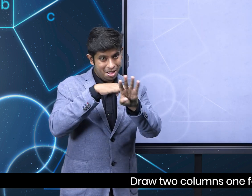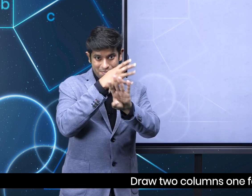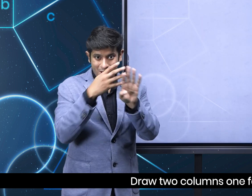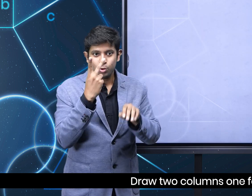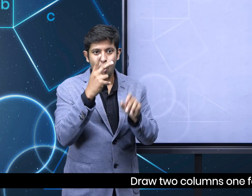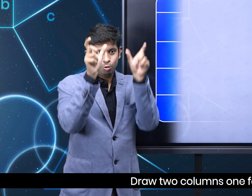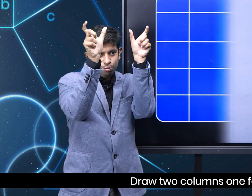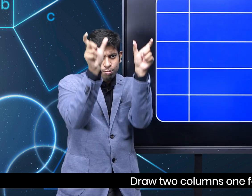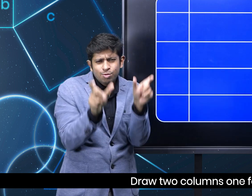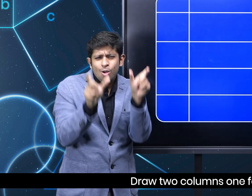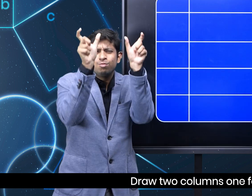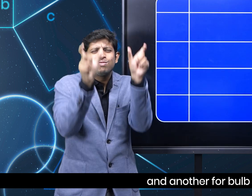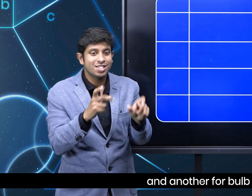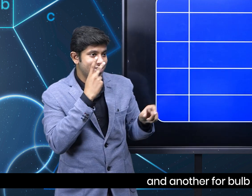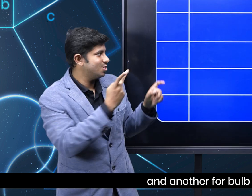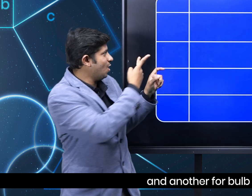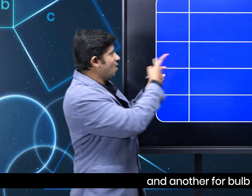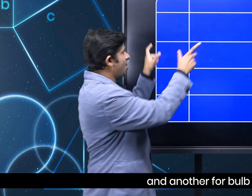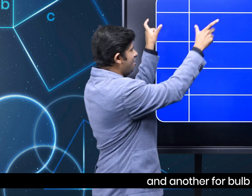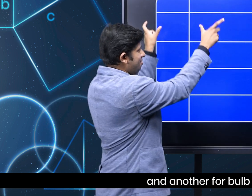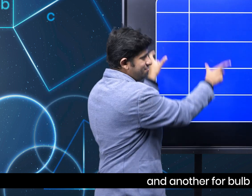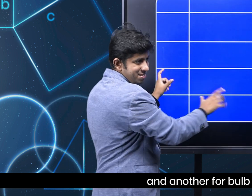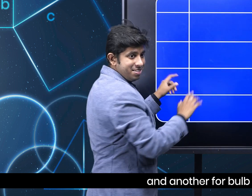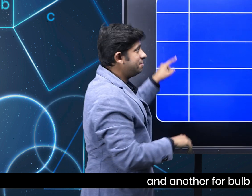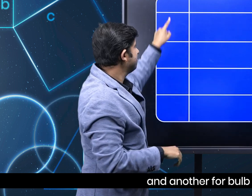Draw 2 columns, one for month and another for bulb icons.